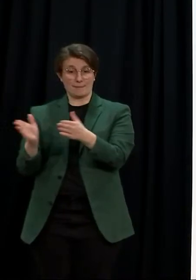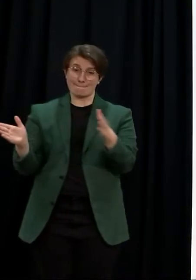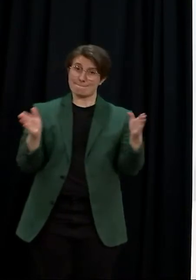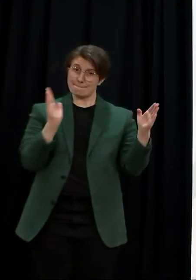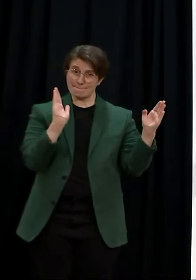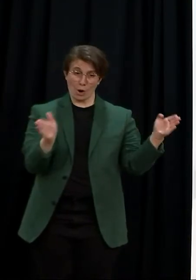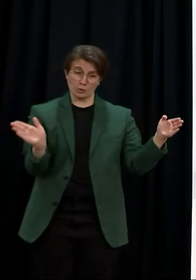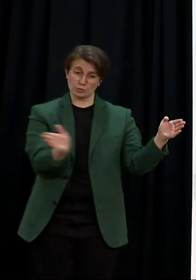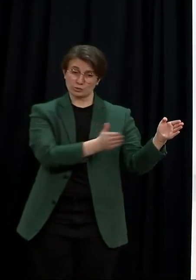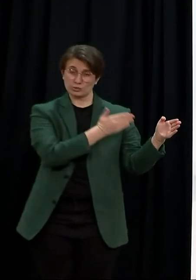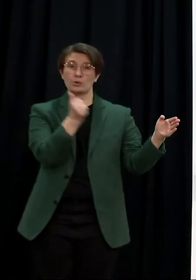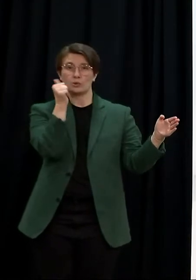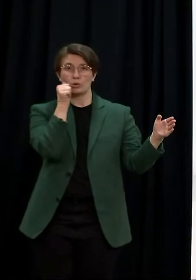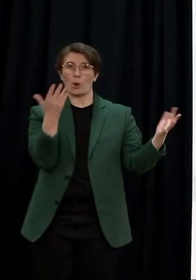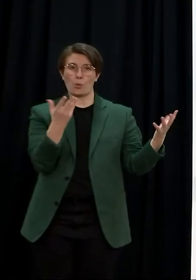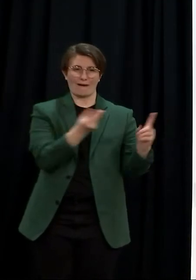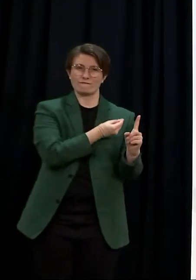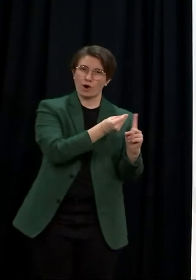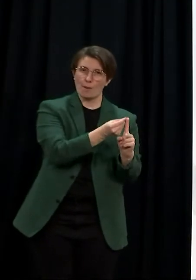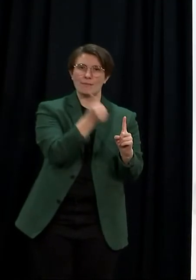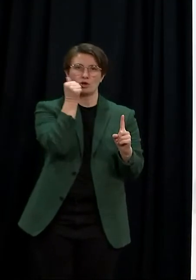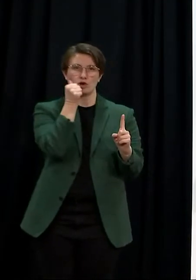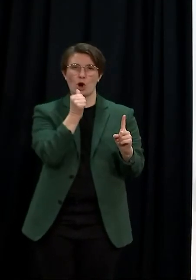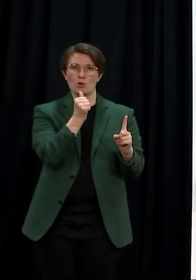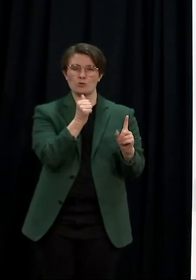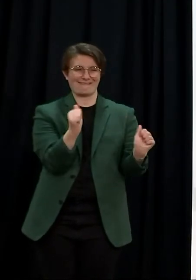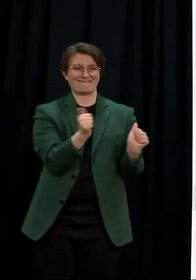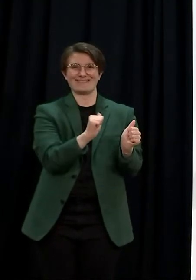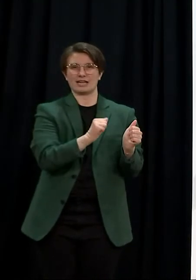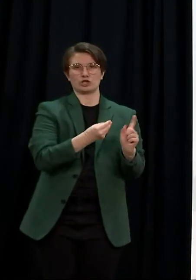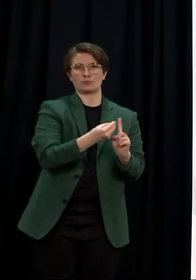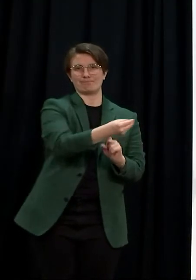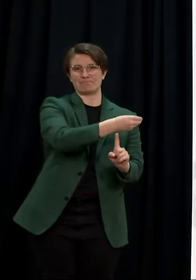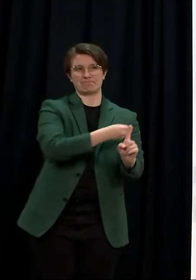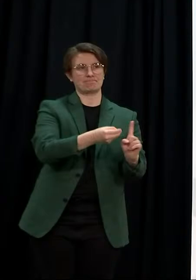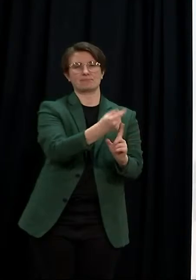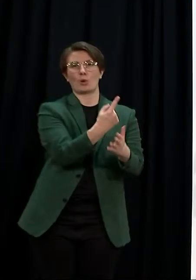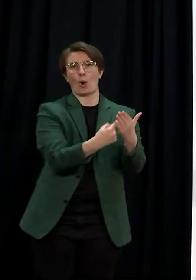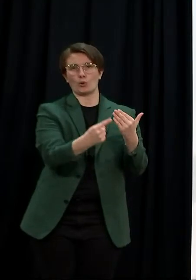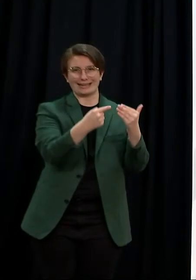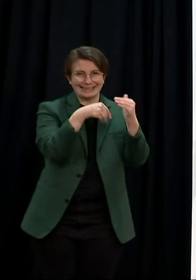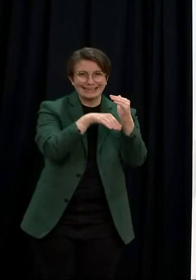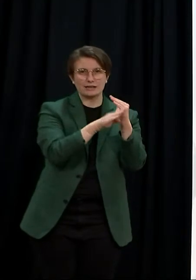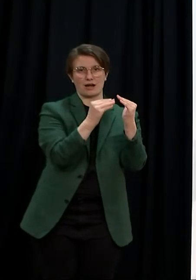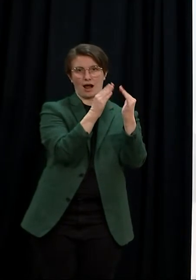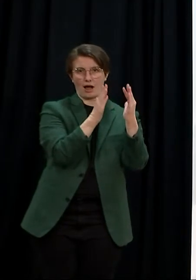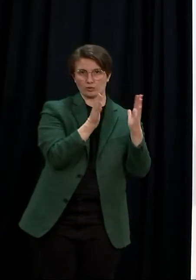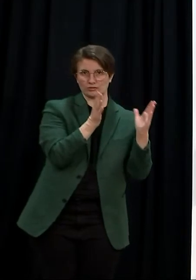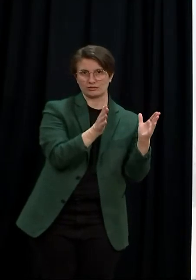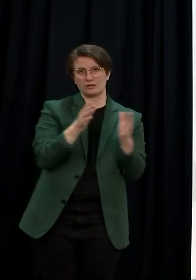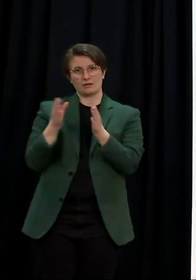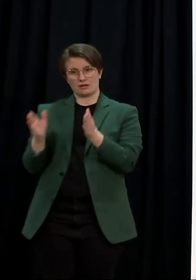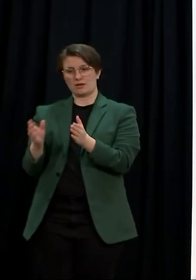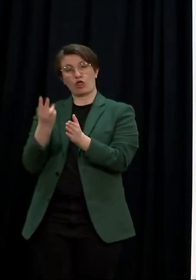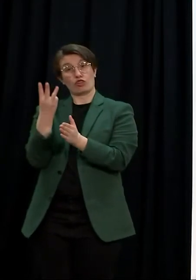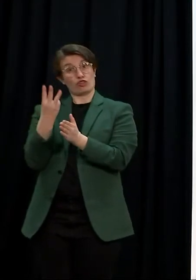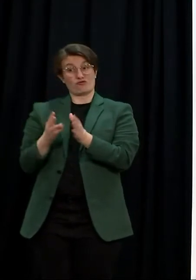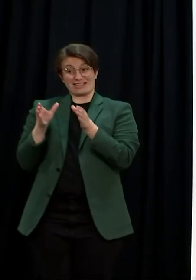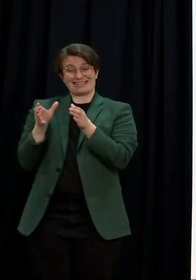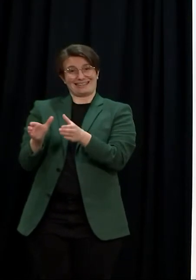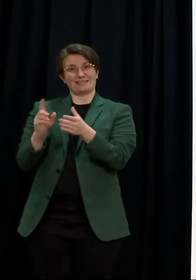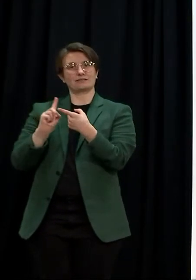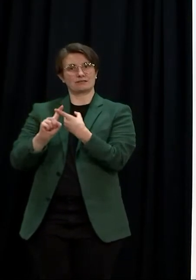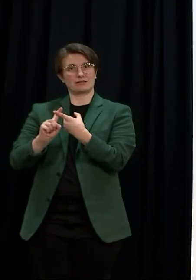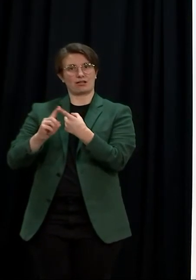outside of the known household or other close contacts. So it will really be seeing the extent to which, and even just in the last 24 hours,